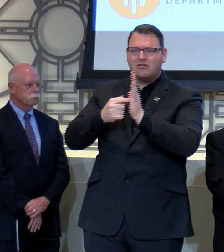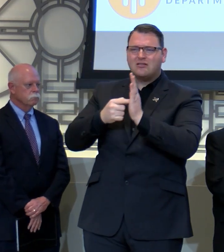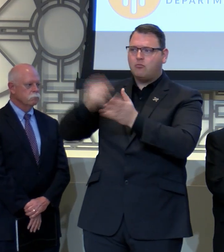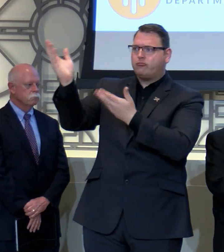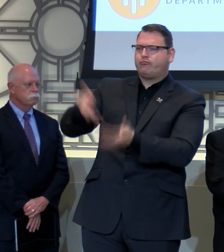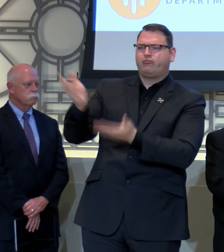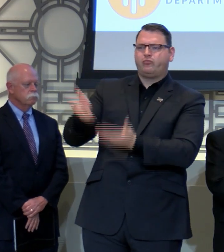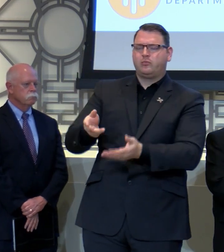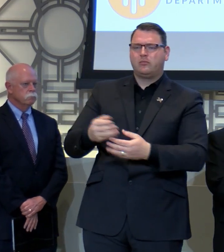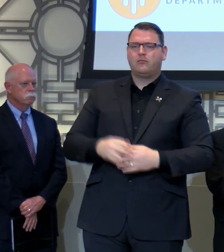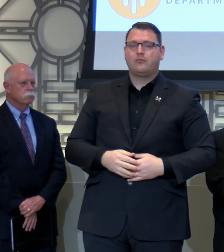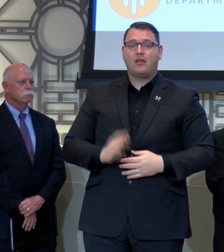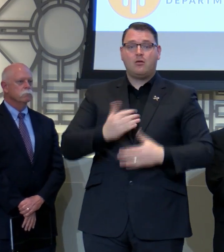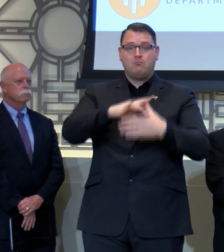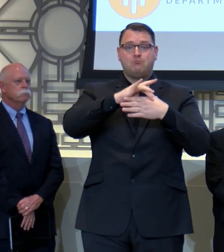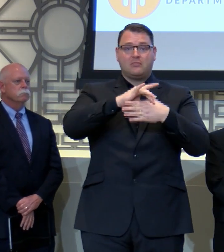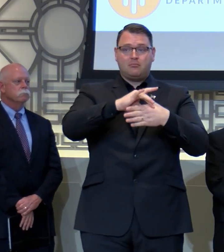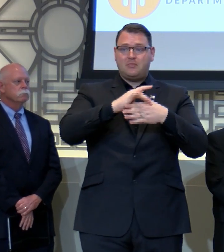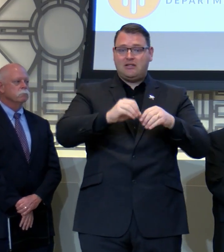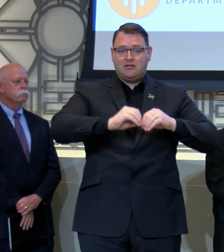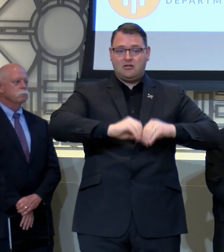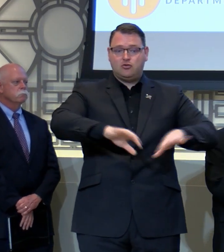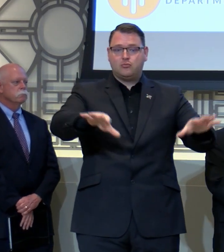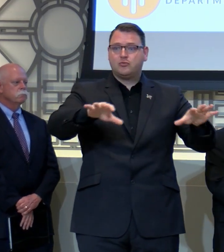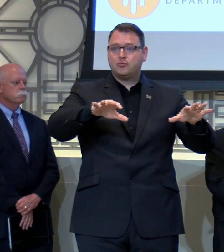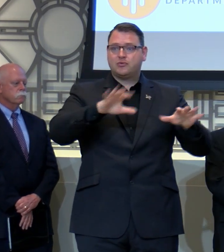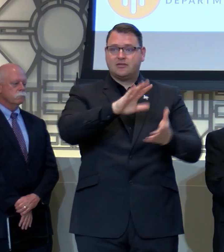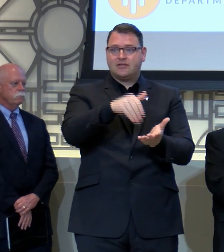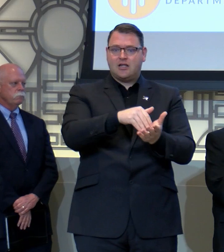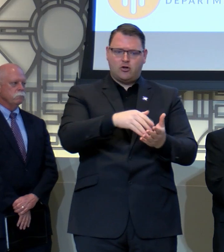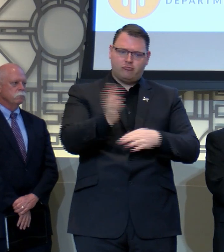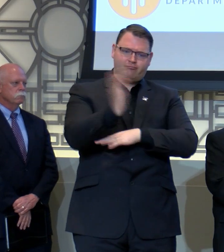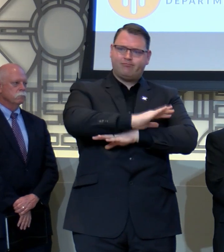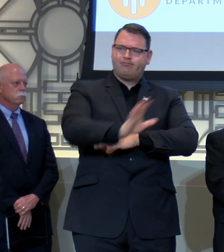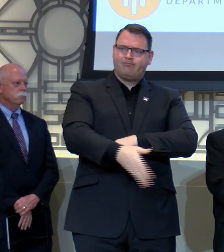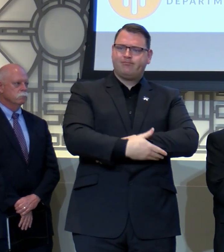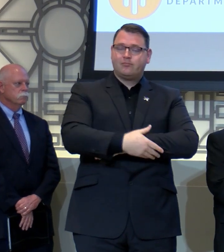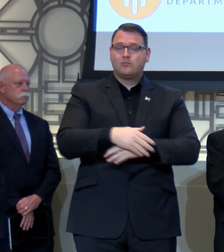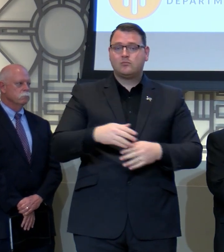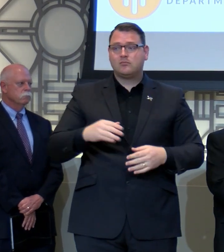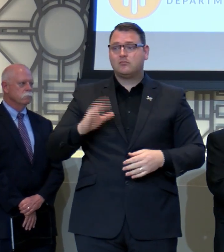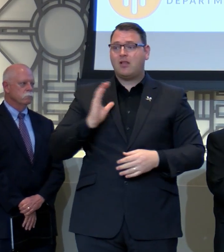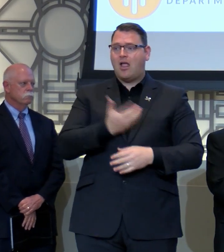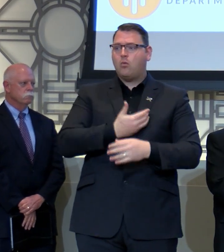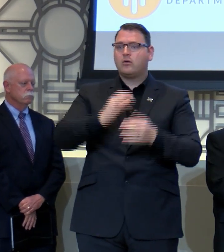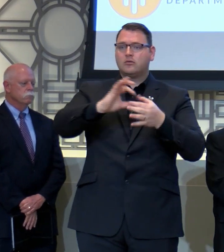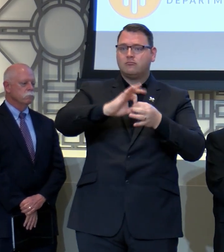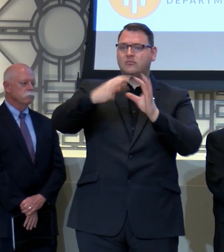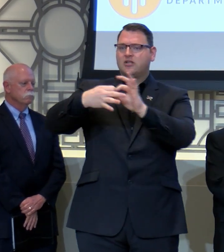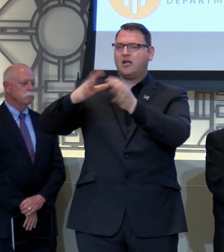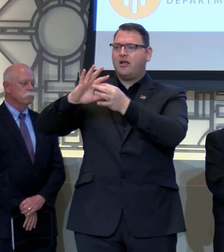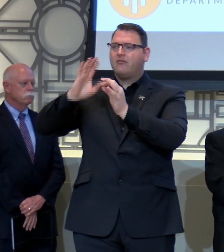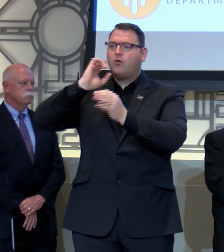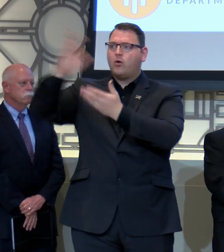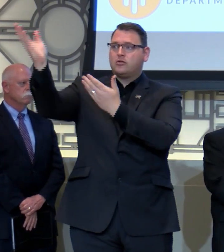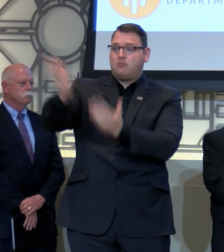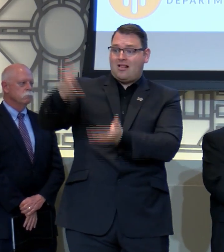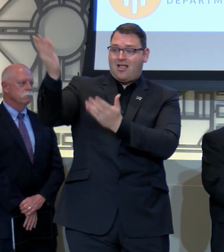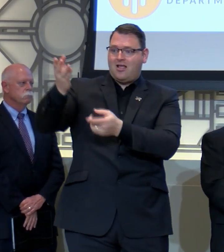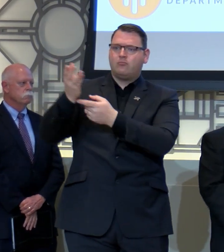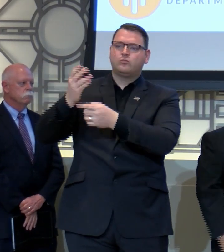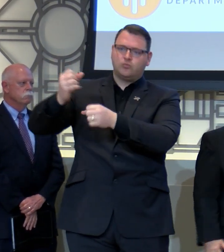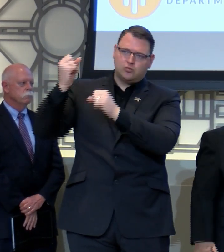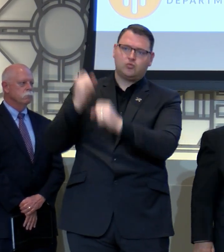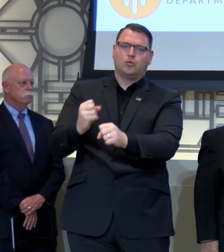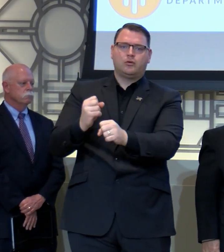distribution center continues to work 24/7. The supply chain is strong and adapting to the increase in